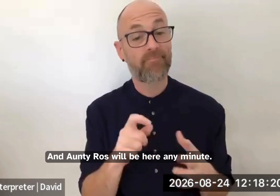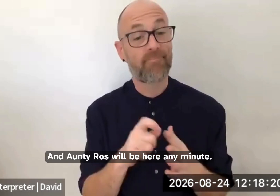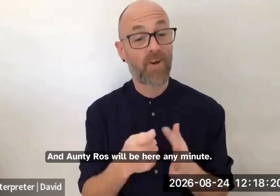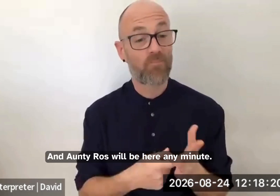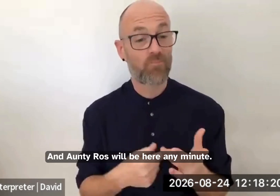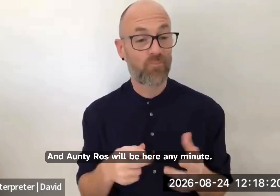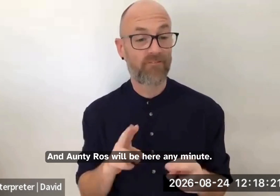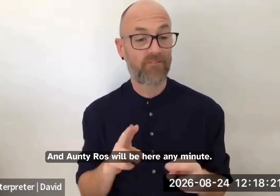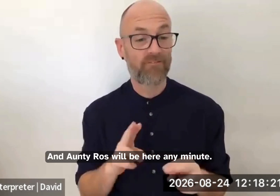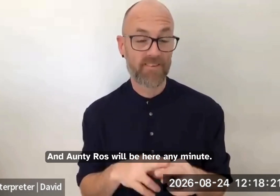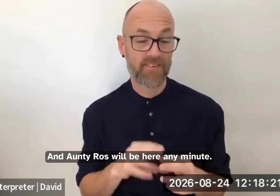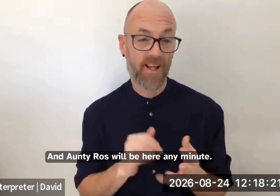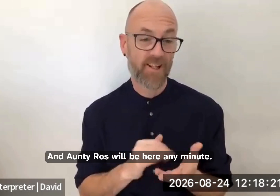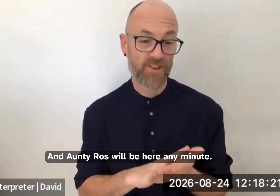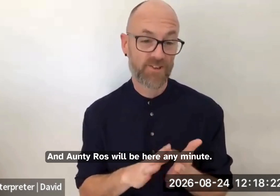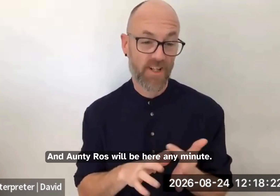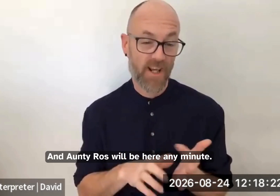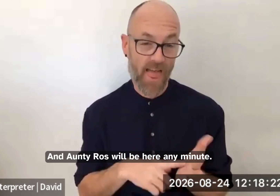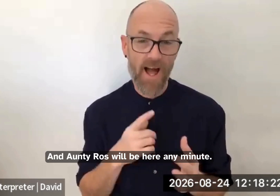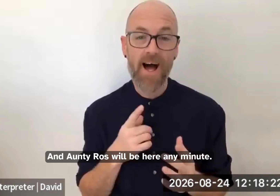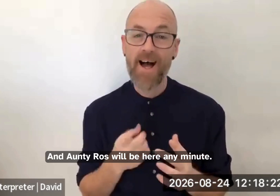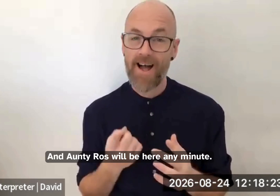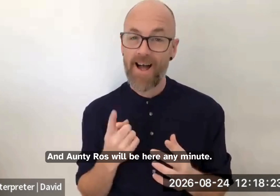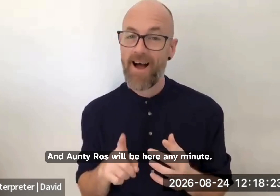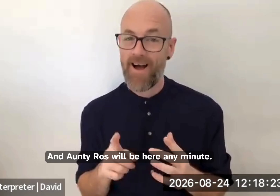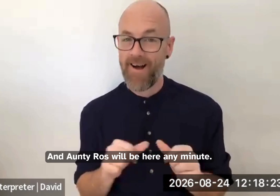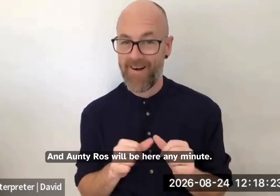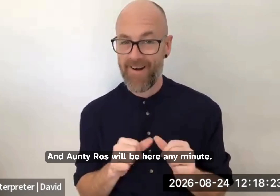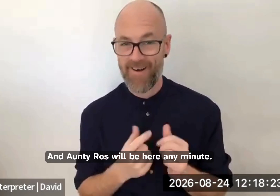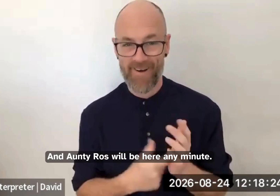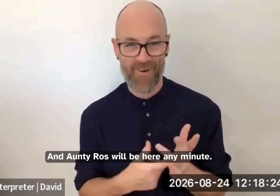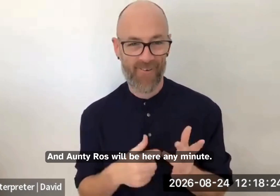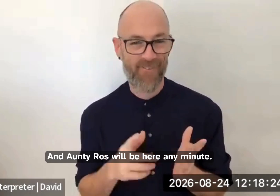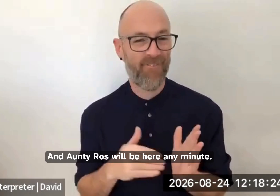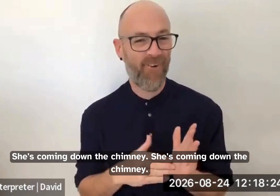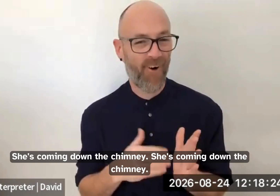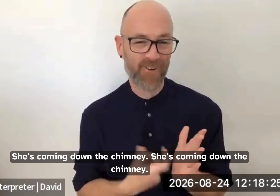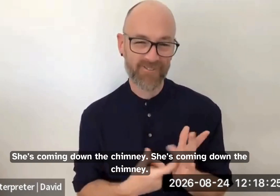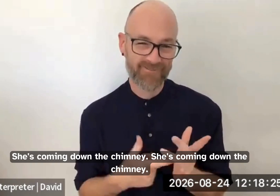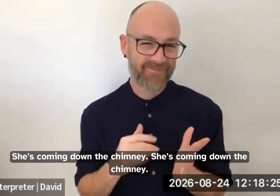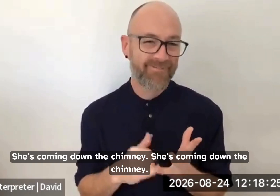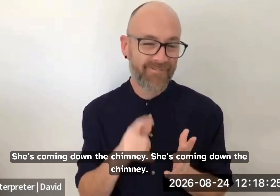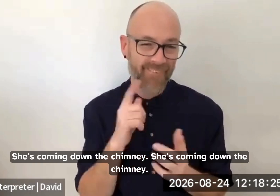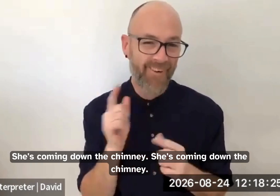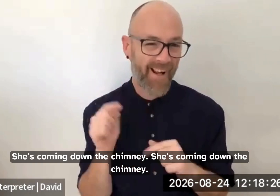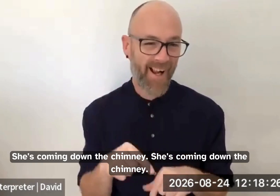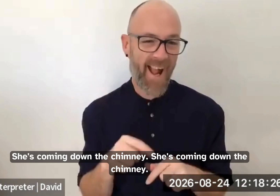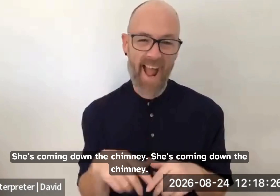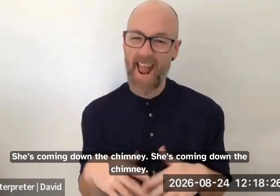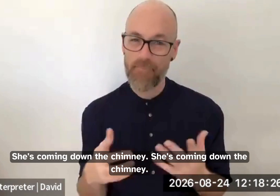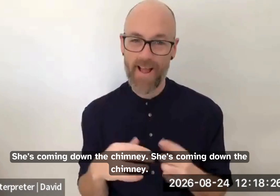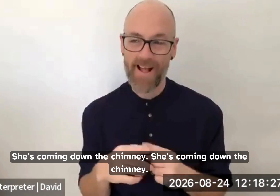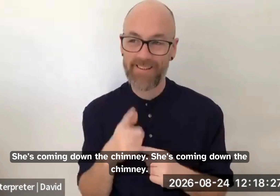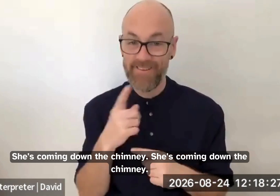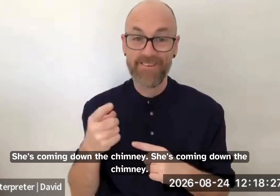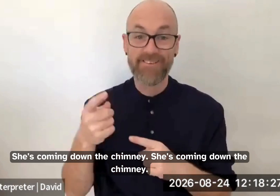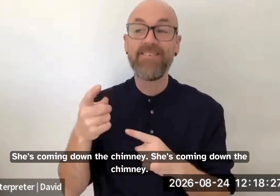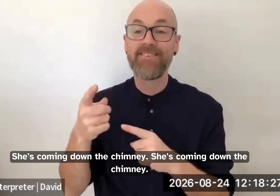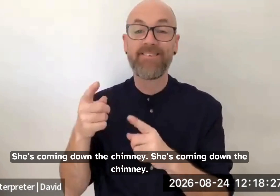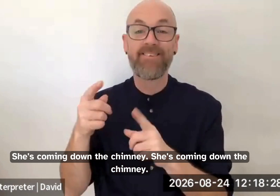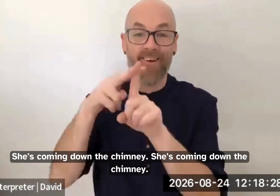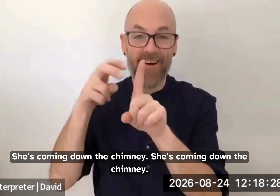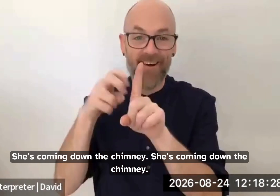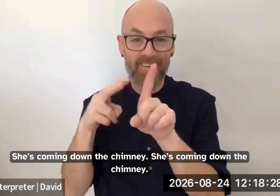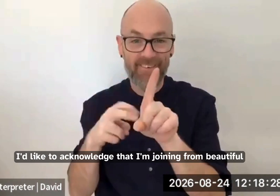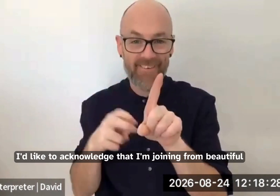and and Arnie Rods will be here any minute. So we will. She's coming down the chimney. She's coming